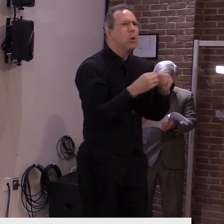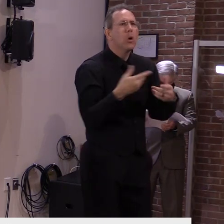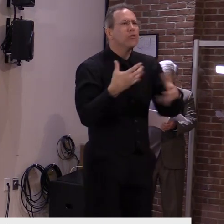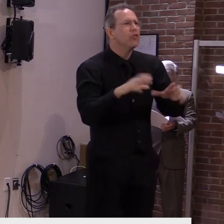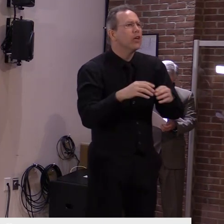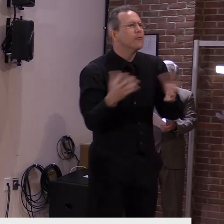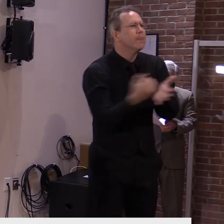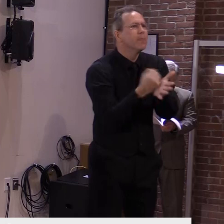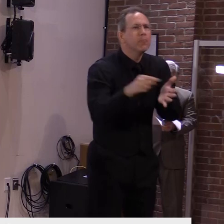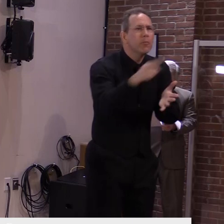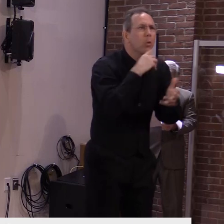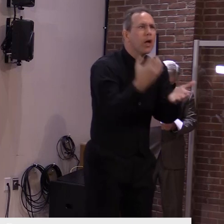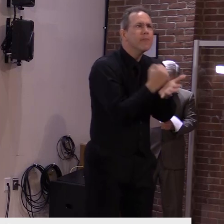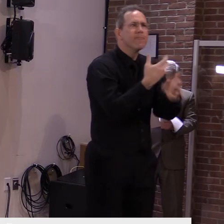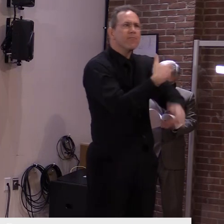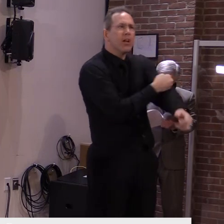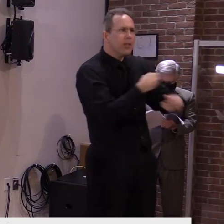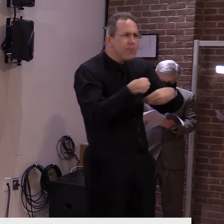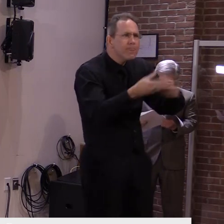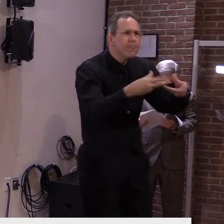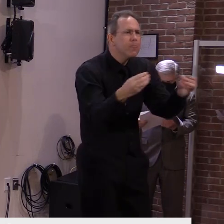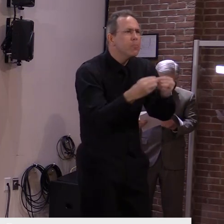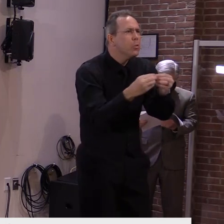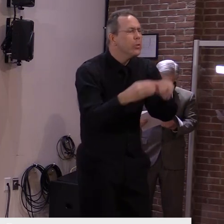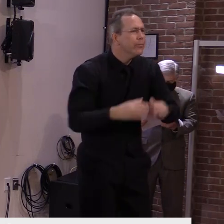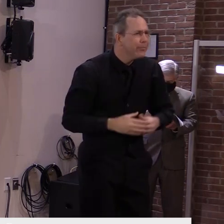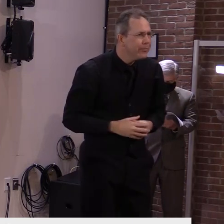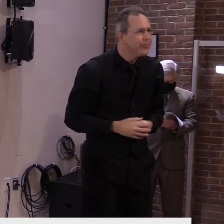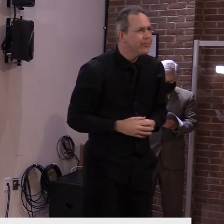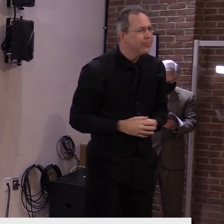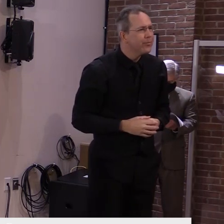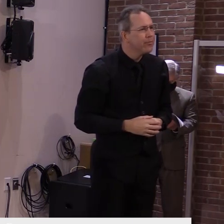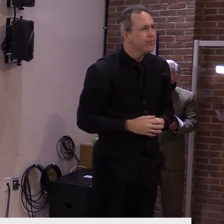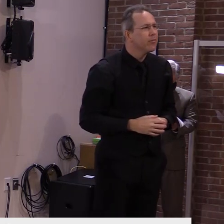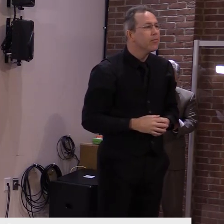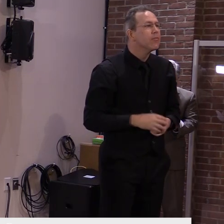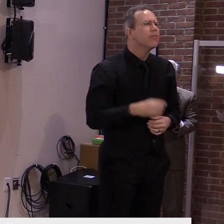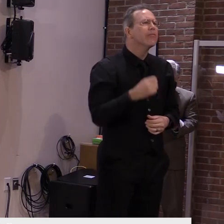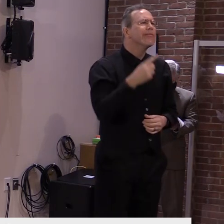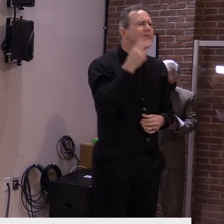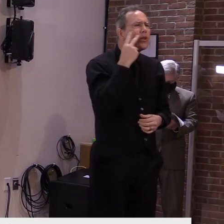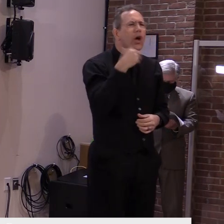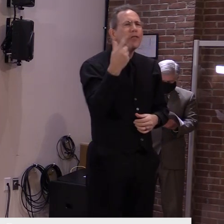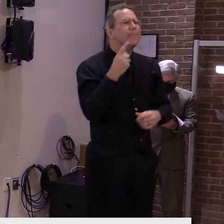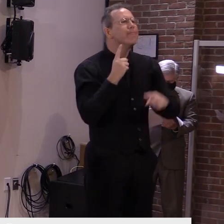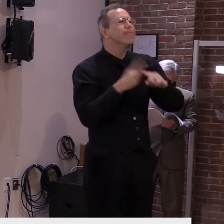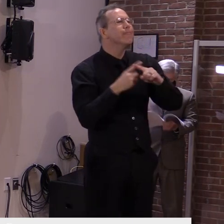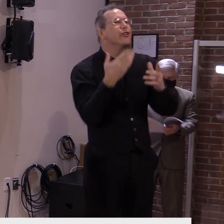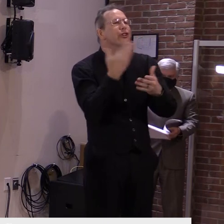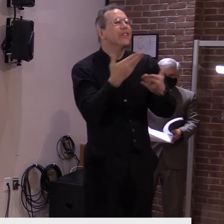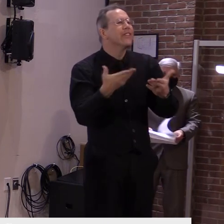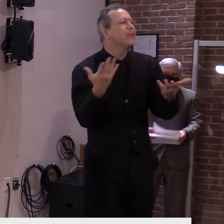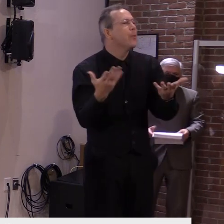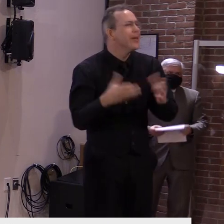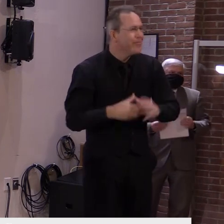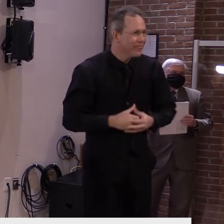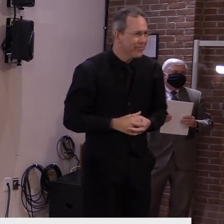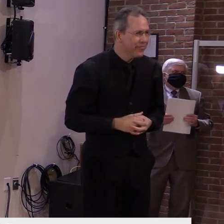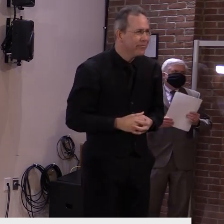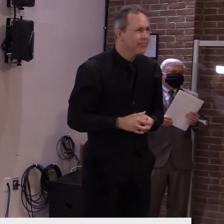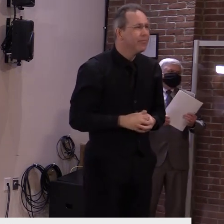originally could have hoped for. And we're seeing other positive trends as well. 2 weeks